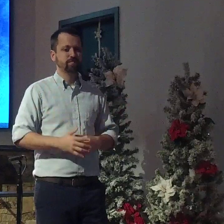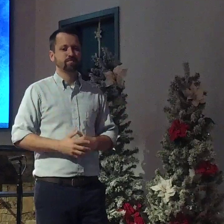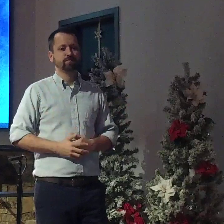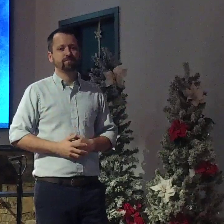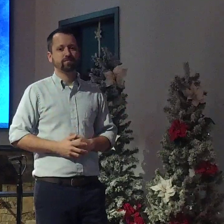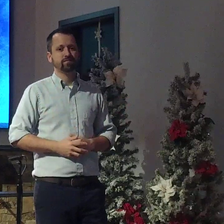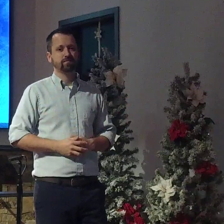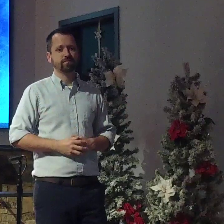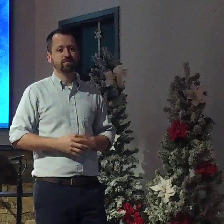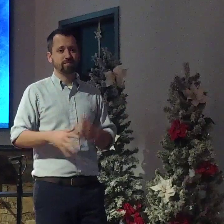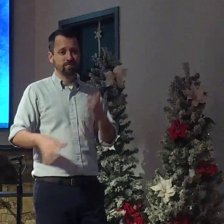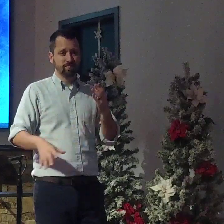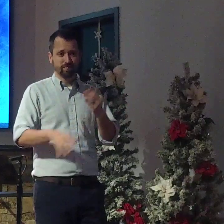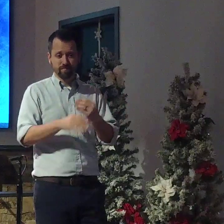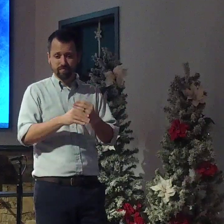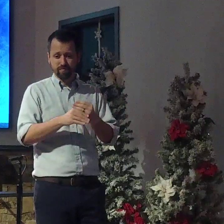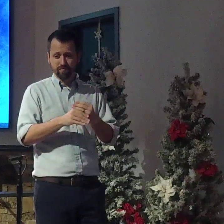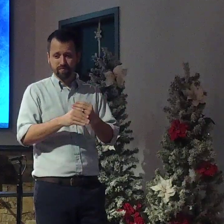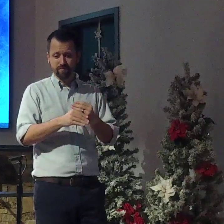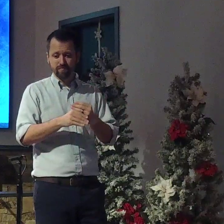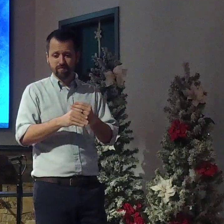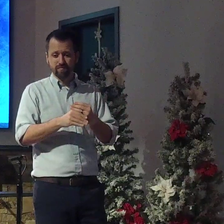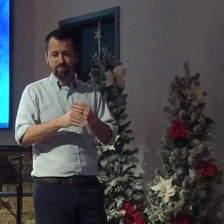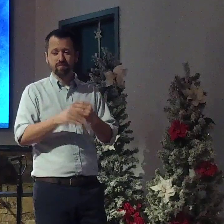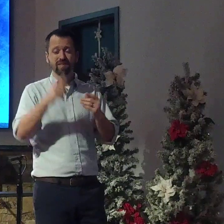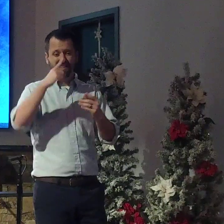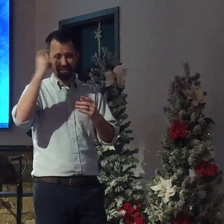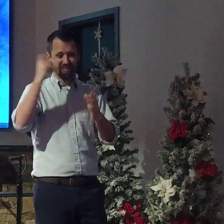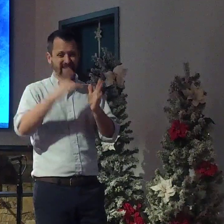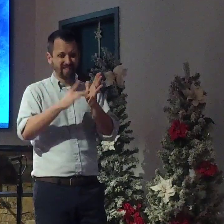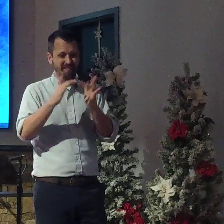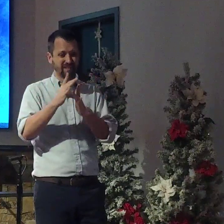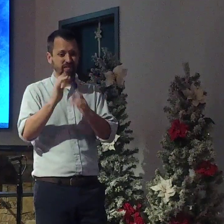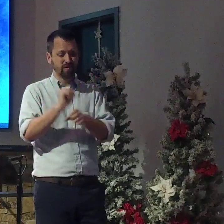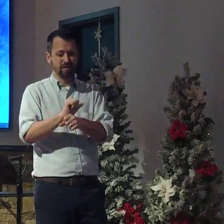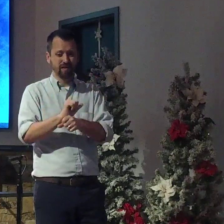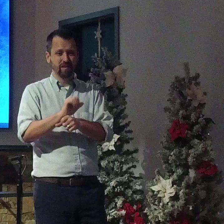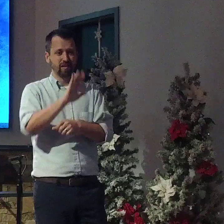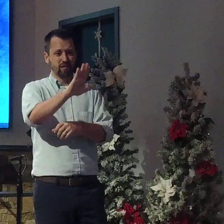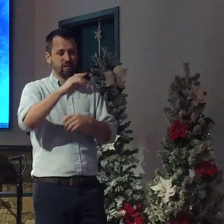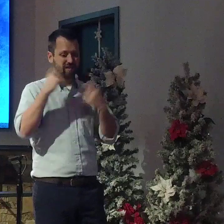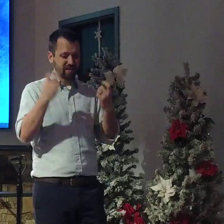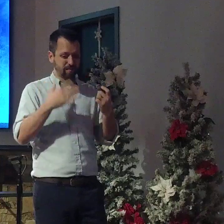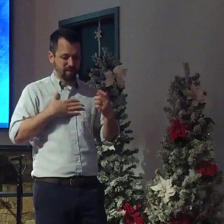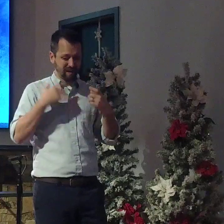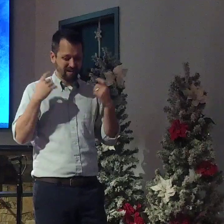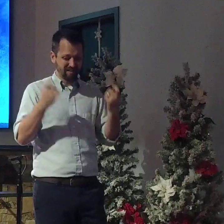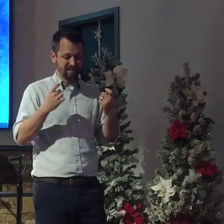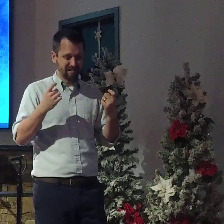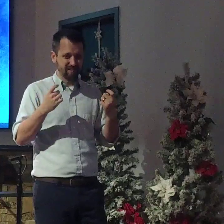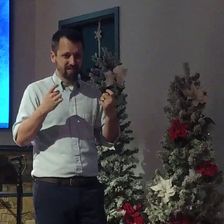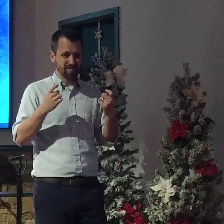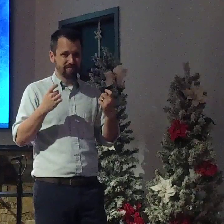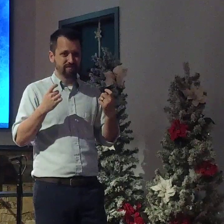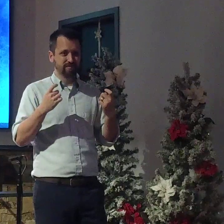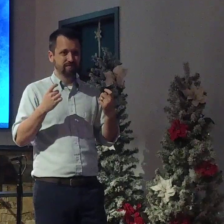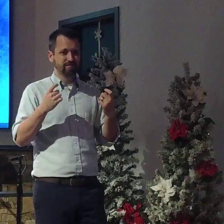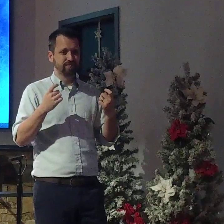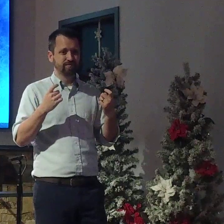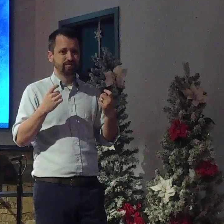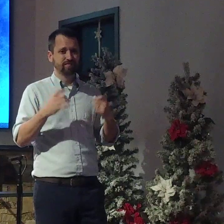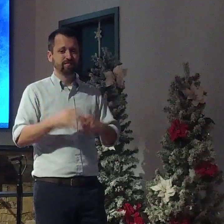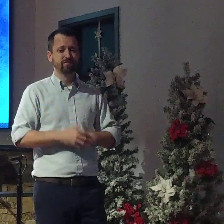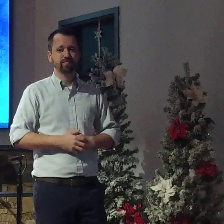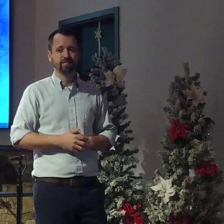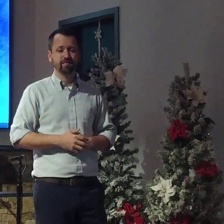Once for all. Once for all. It's a done deal. The work has been done. That's why the last three words that Jesus said